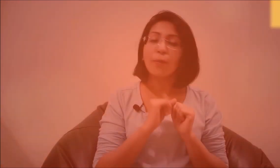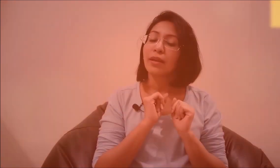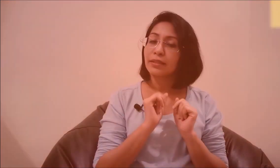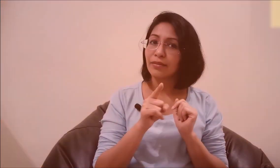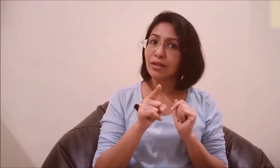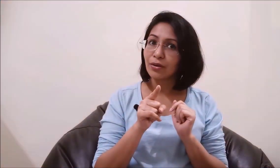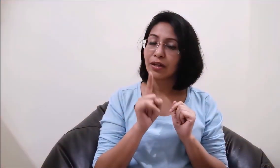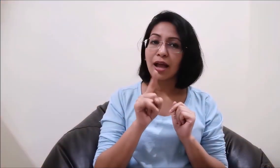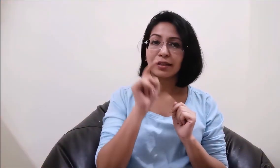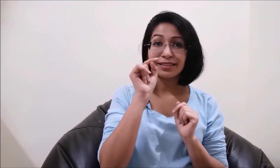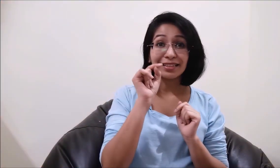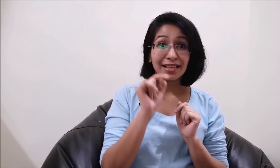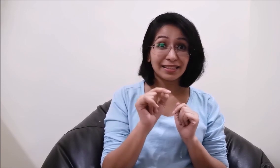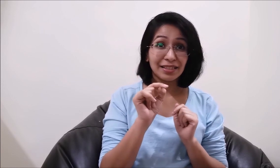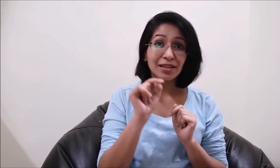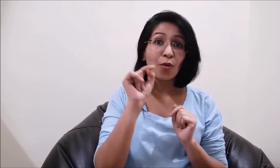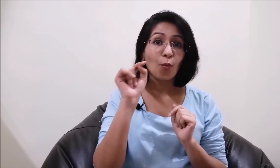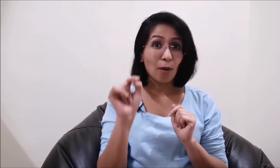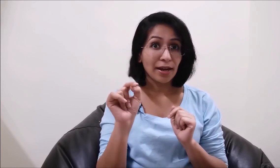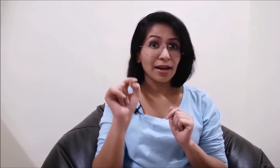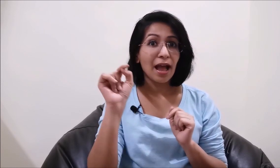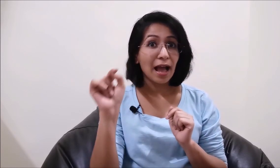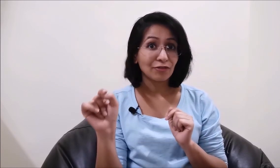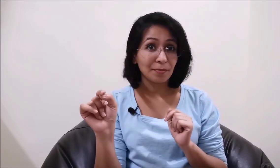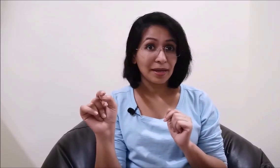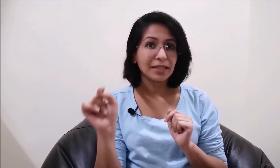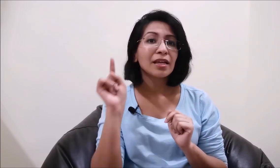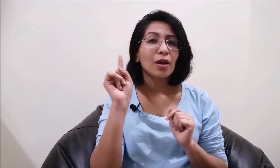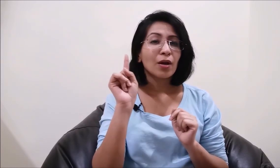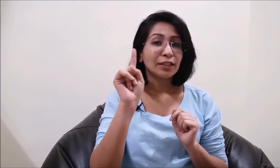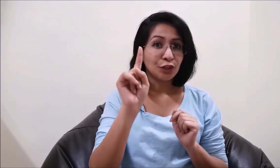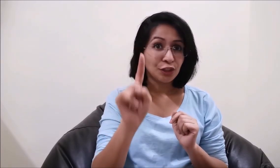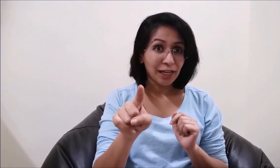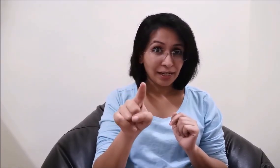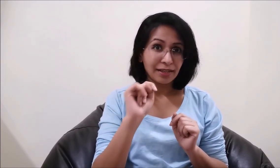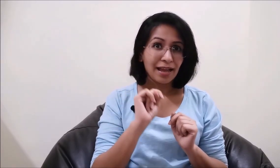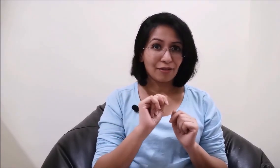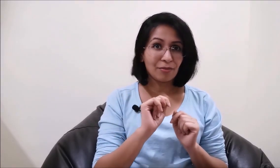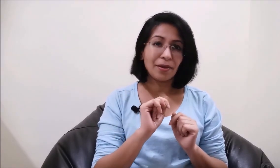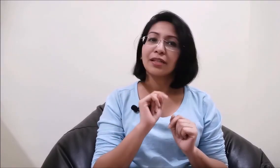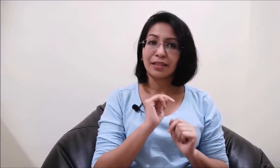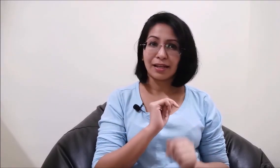Now let's have a look at the lesson 1 alphabet, J alphabet that I